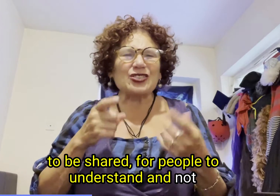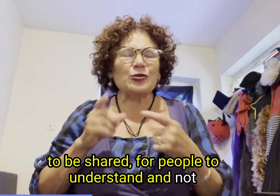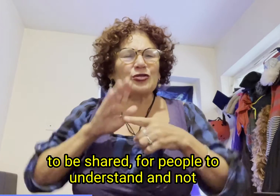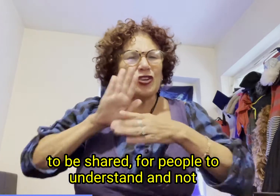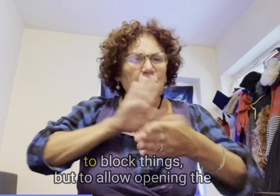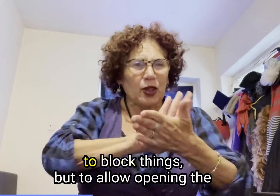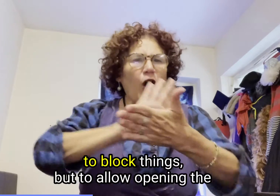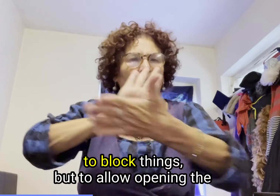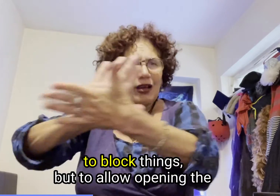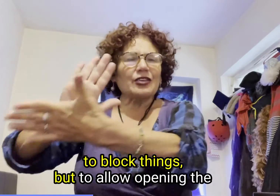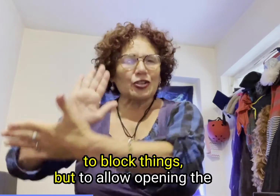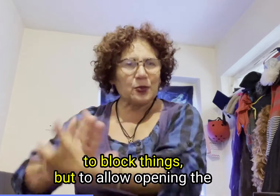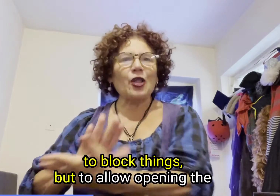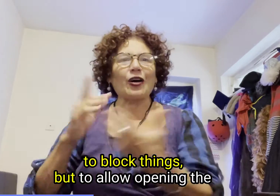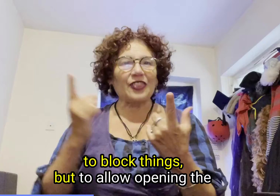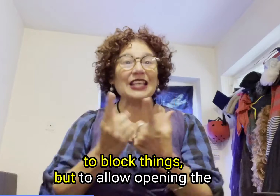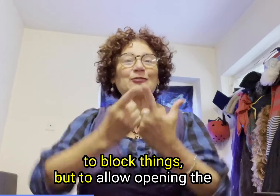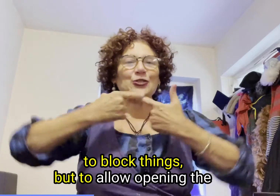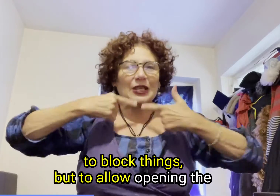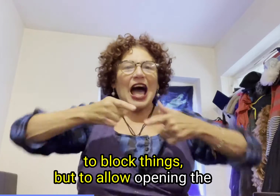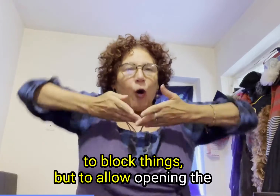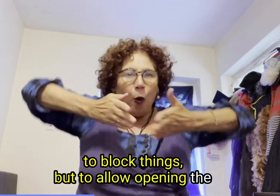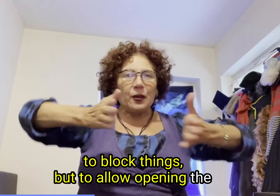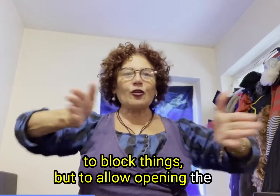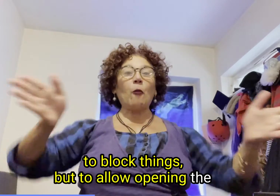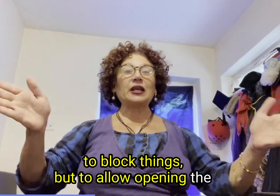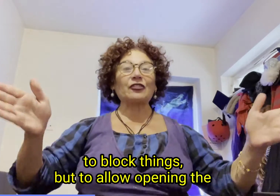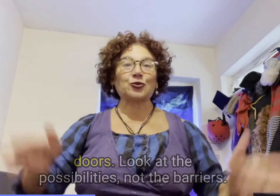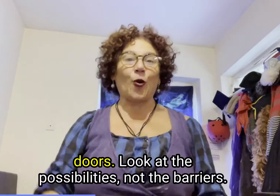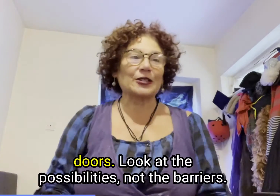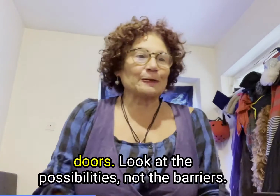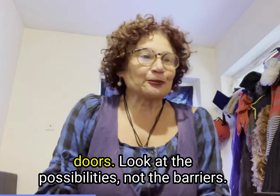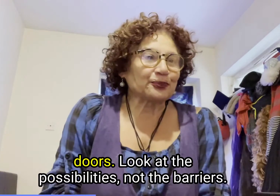to block things, but to allow opening the doors.